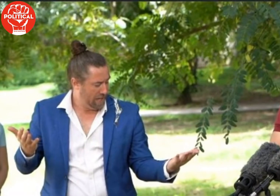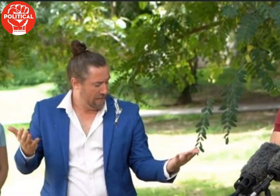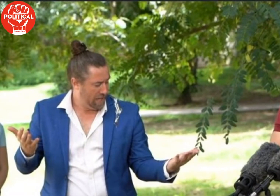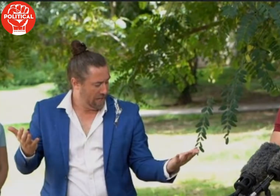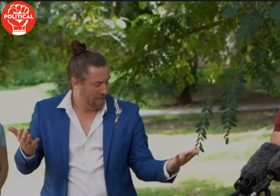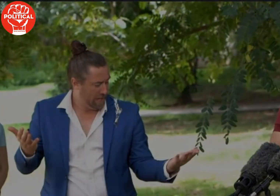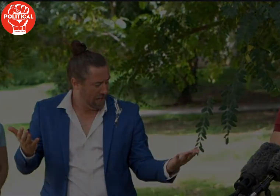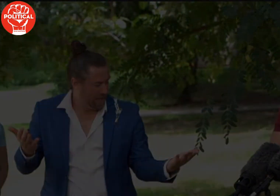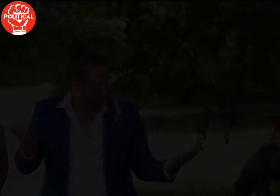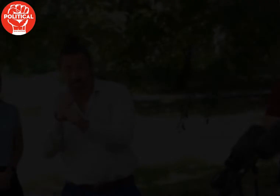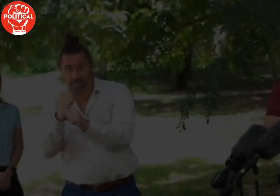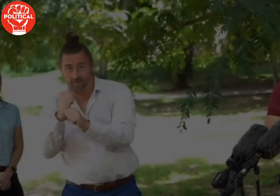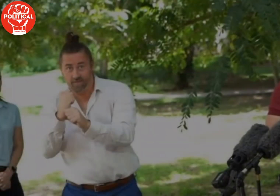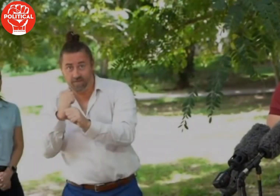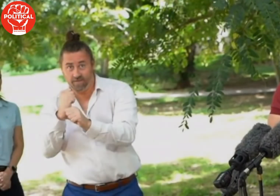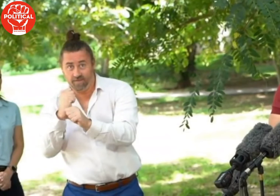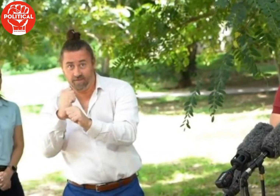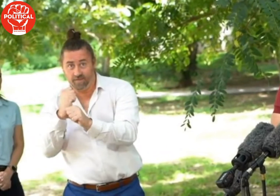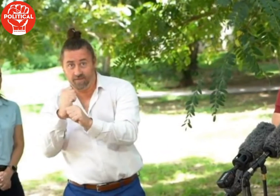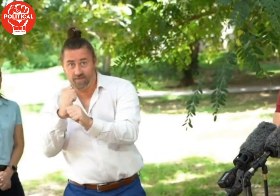unluckiest interpreter in the country right now.